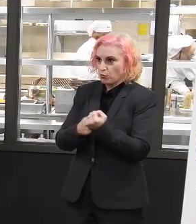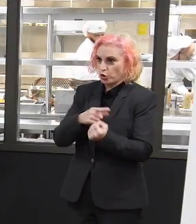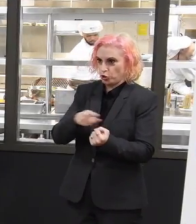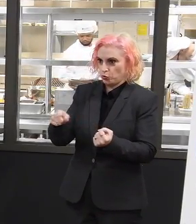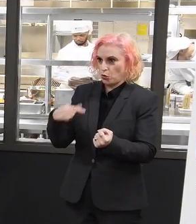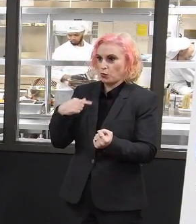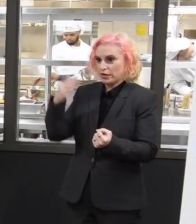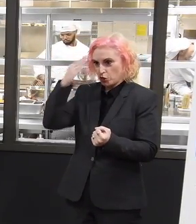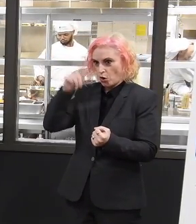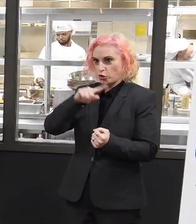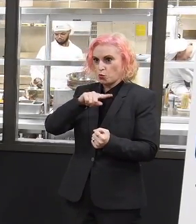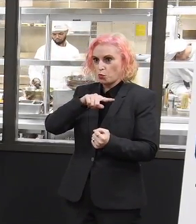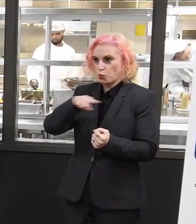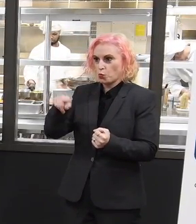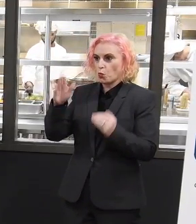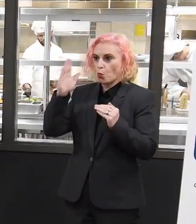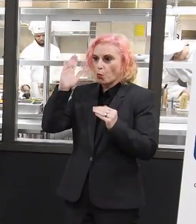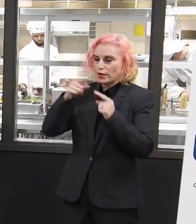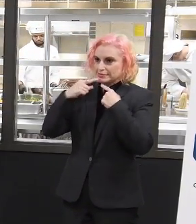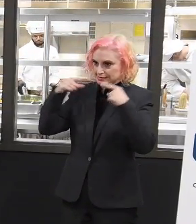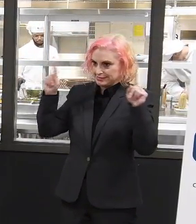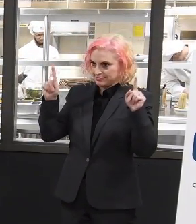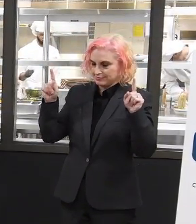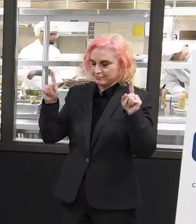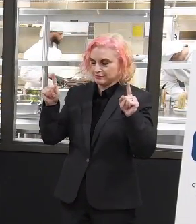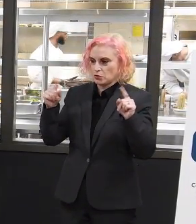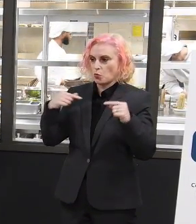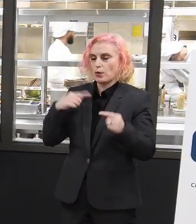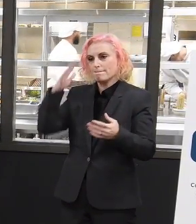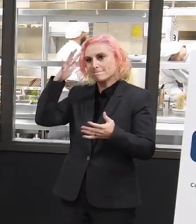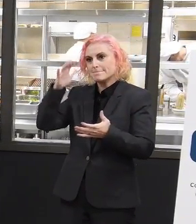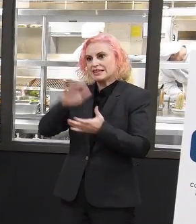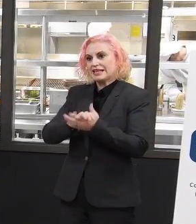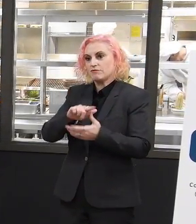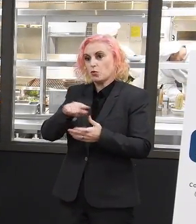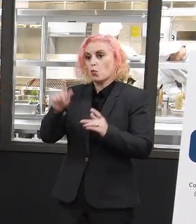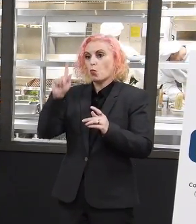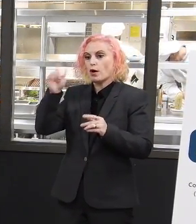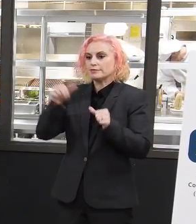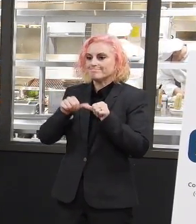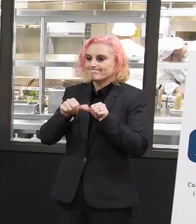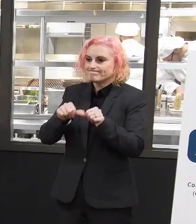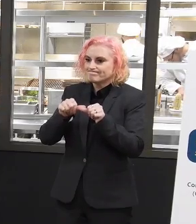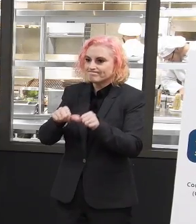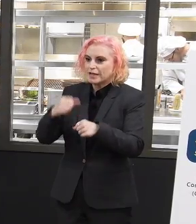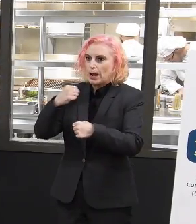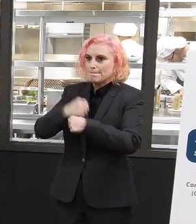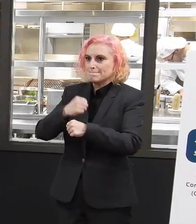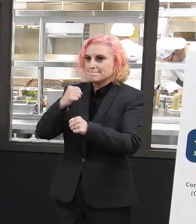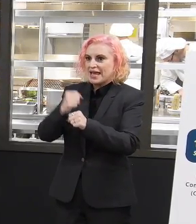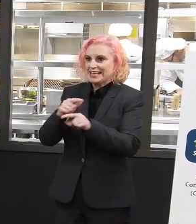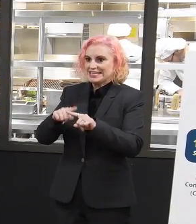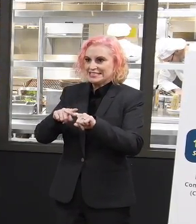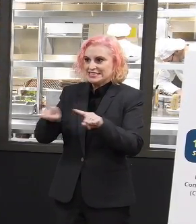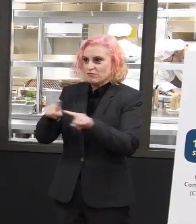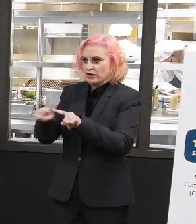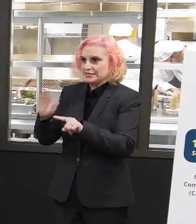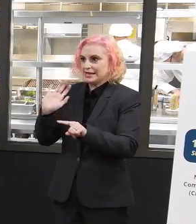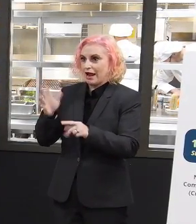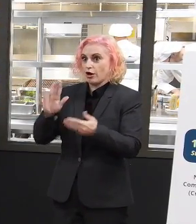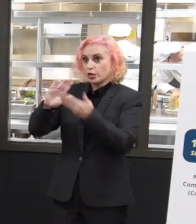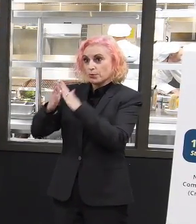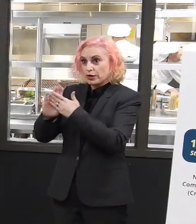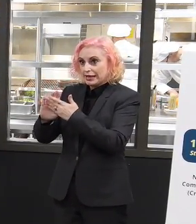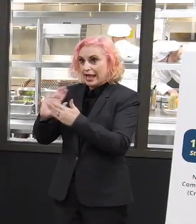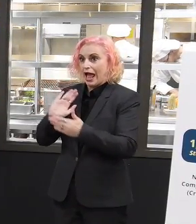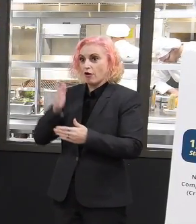that you will be successful. We believe that you will continue to make the difference in our community and our